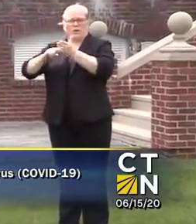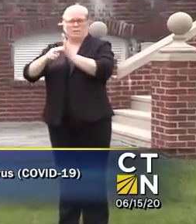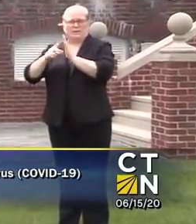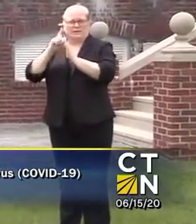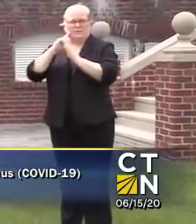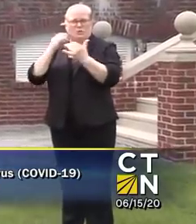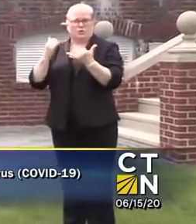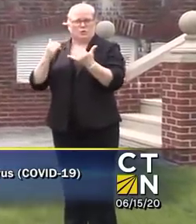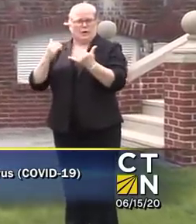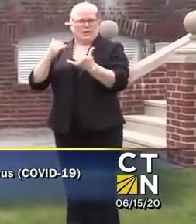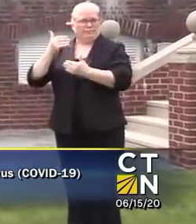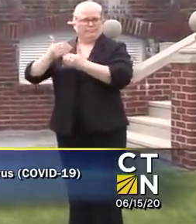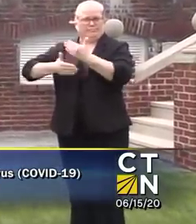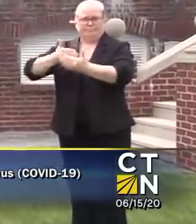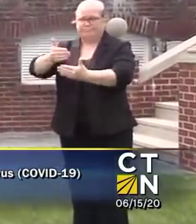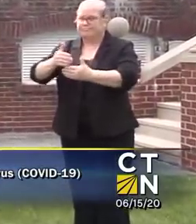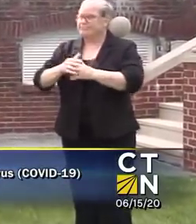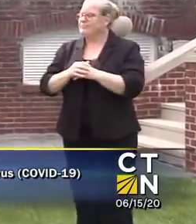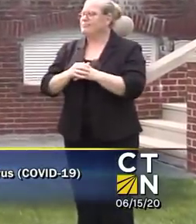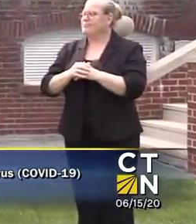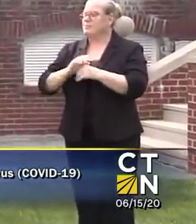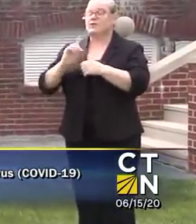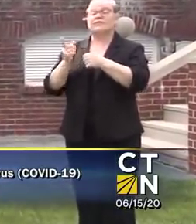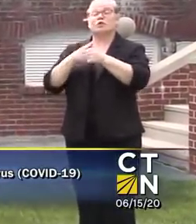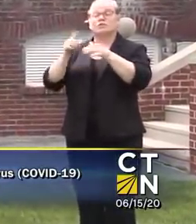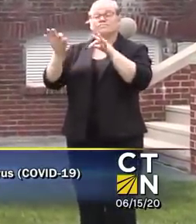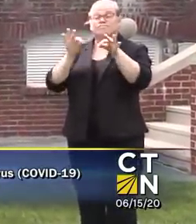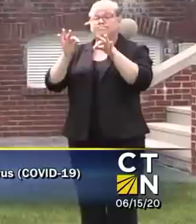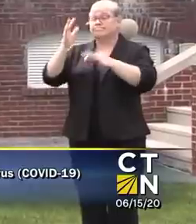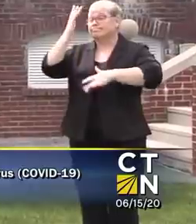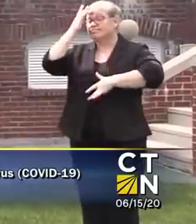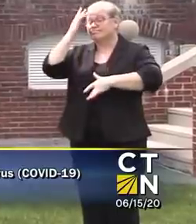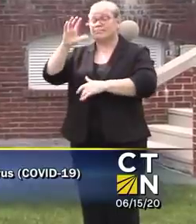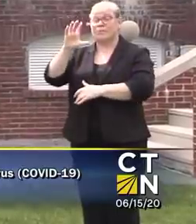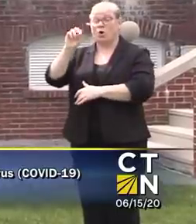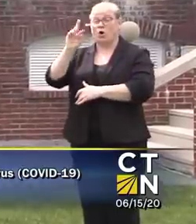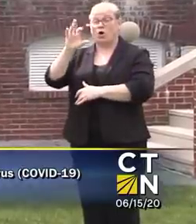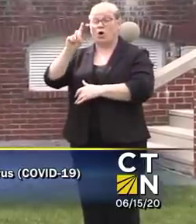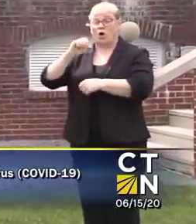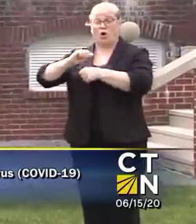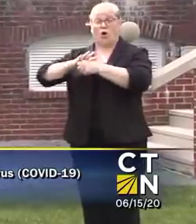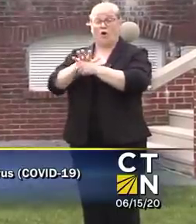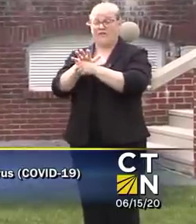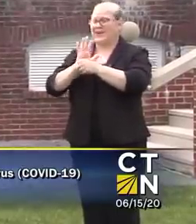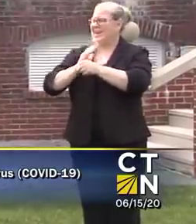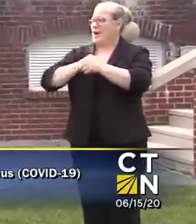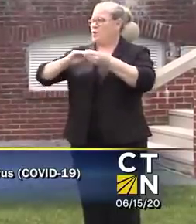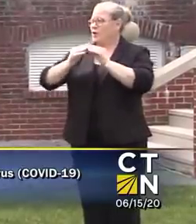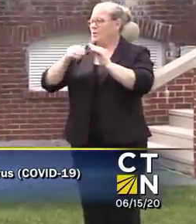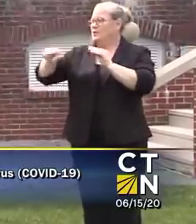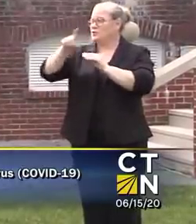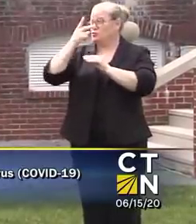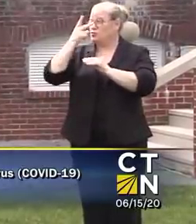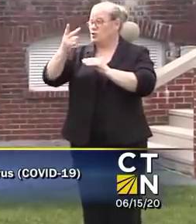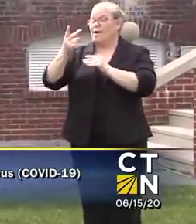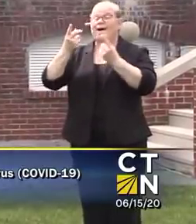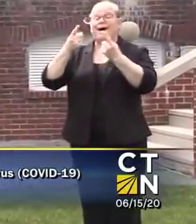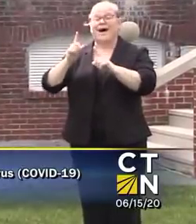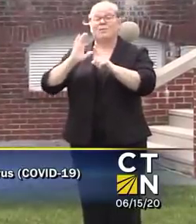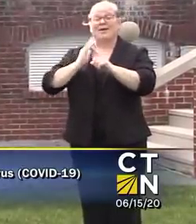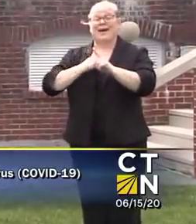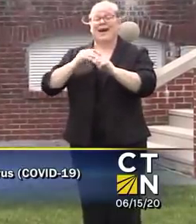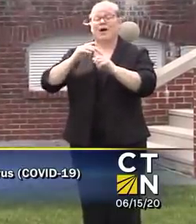our COVID-related, I think you maybe saw the numbers. I think most relevant is that our positive cases were still down